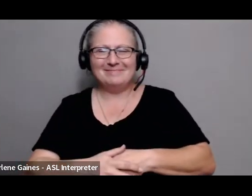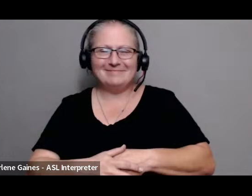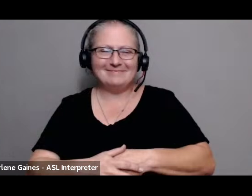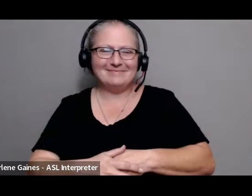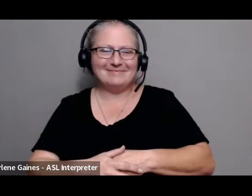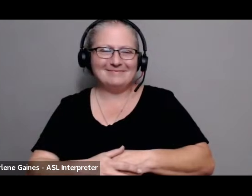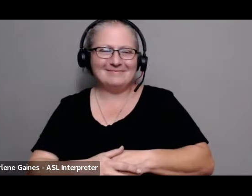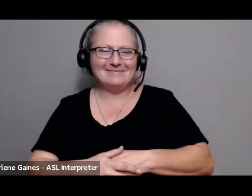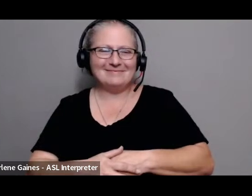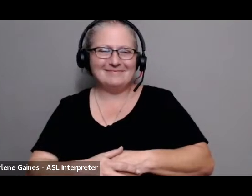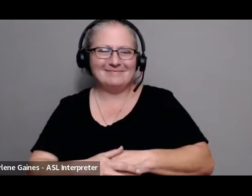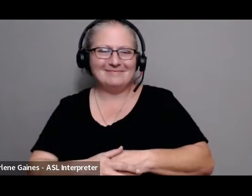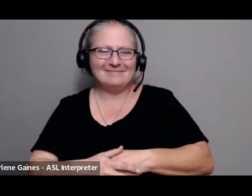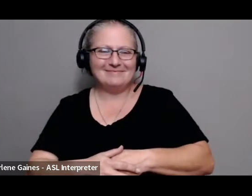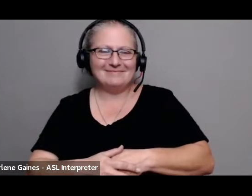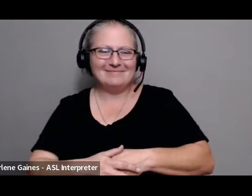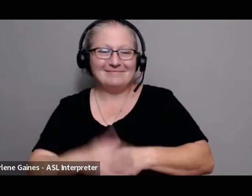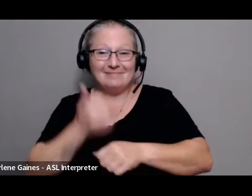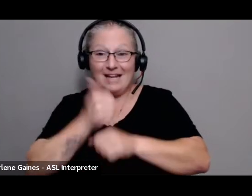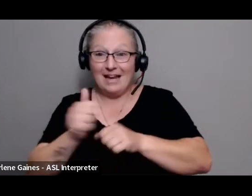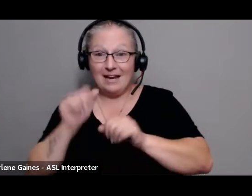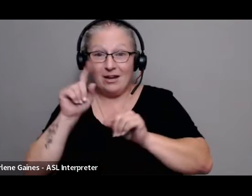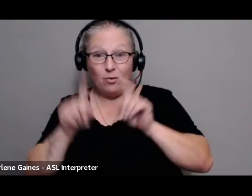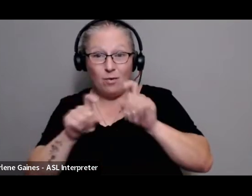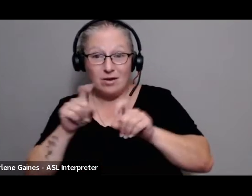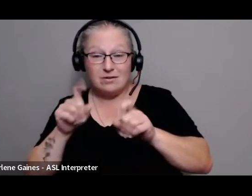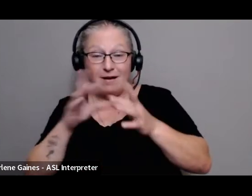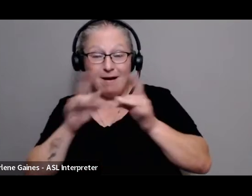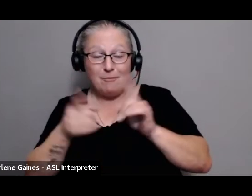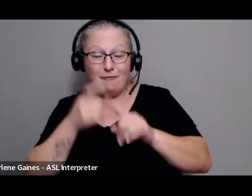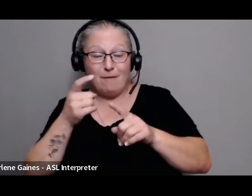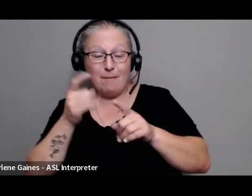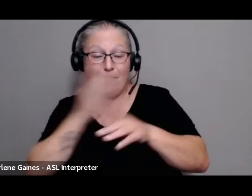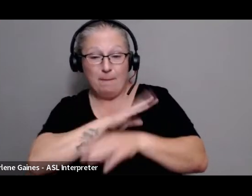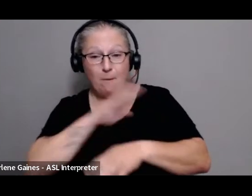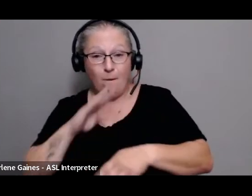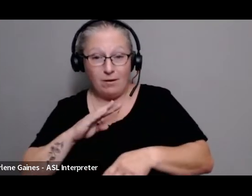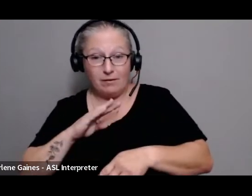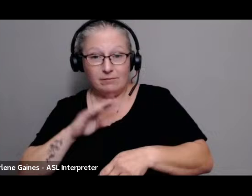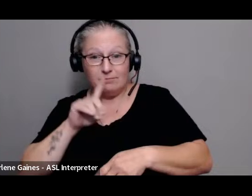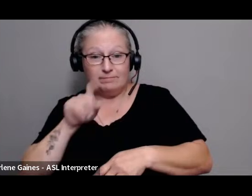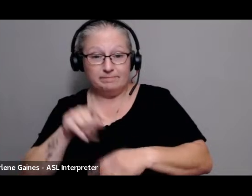Okay, are there any questions or comments from the board?